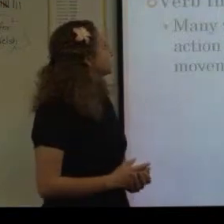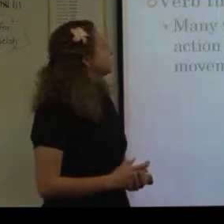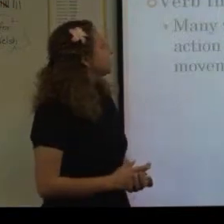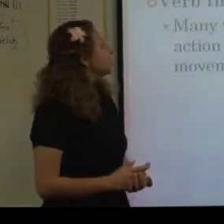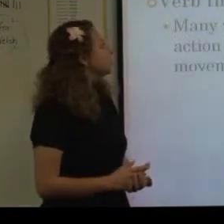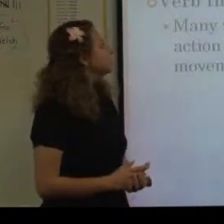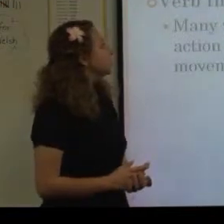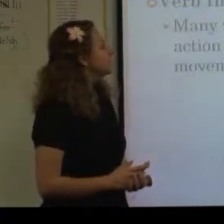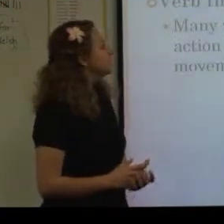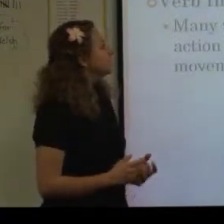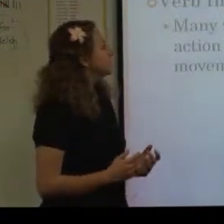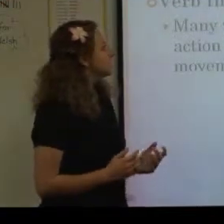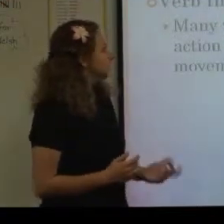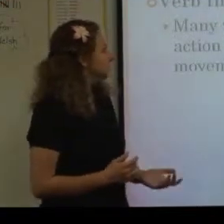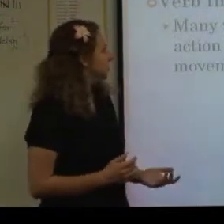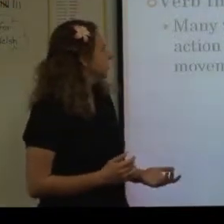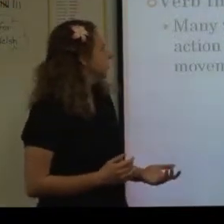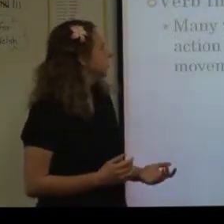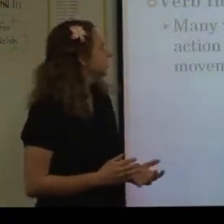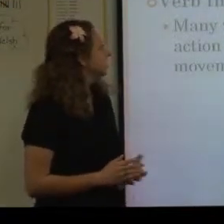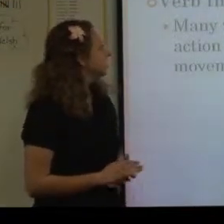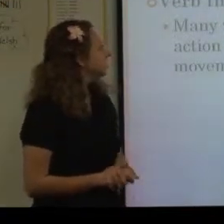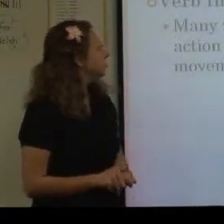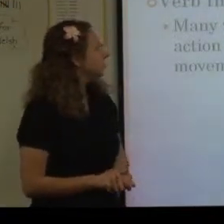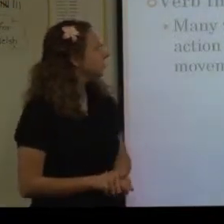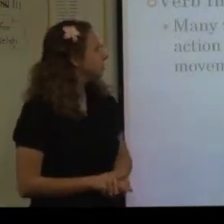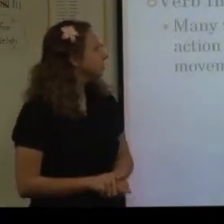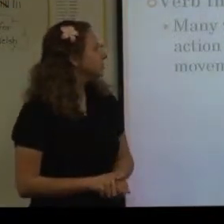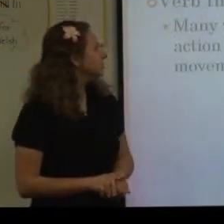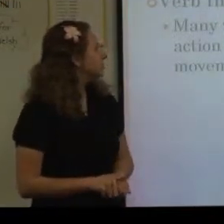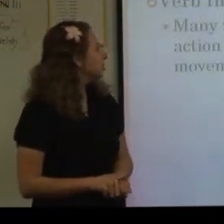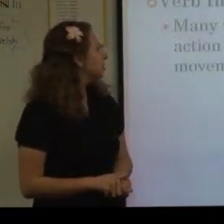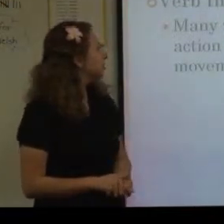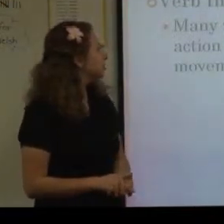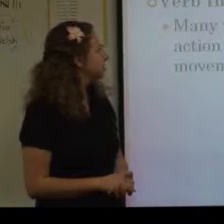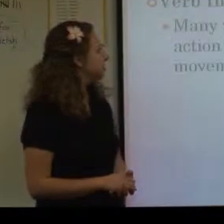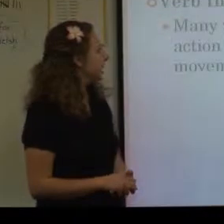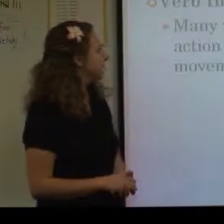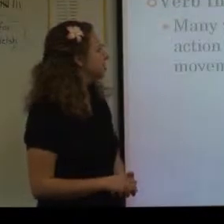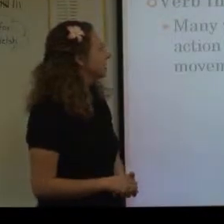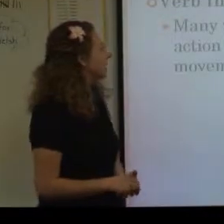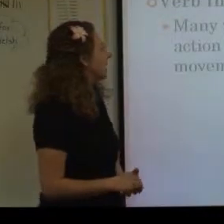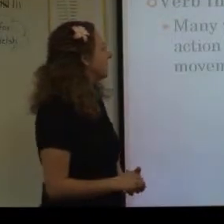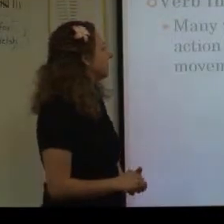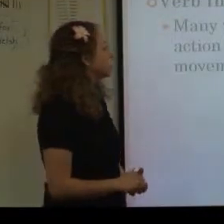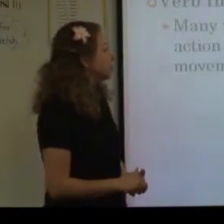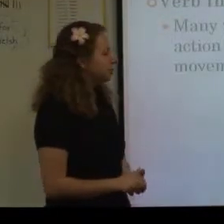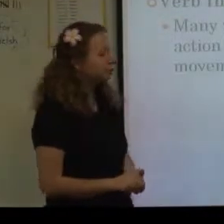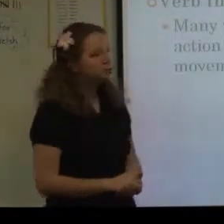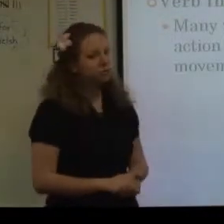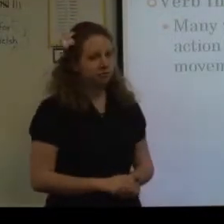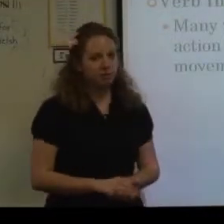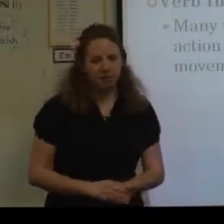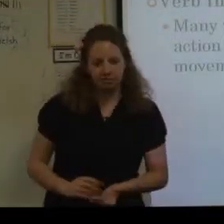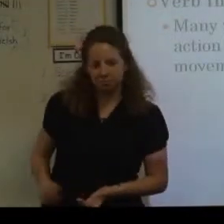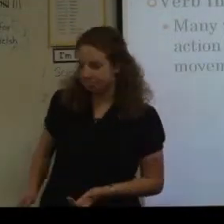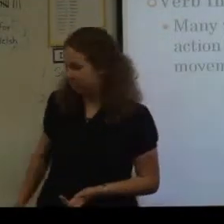this one, the verb inflection continually. So many verbs can show a continuing action by adding a circular movement.